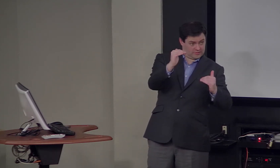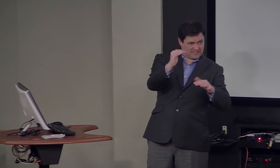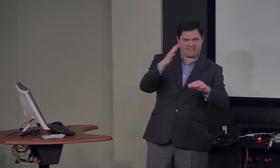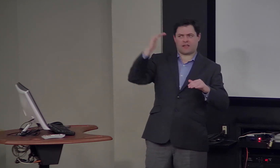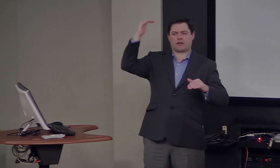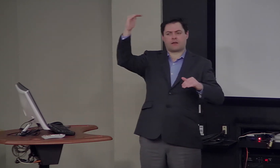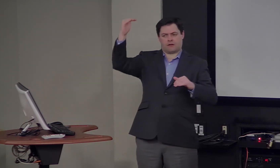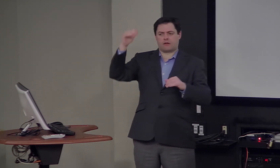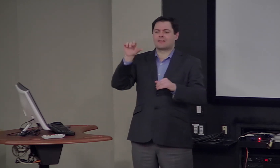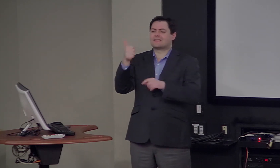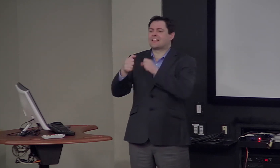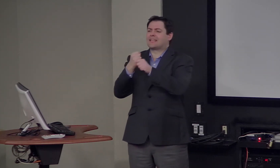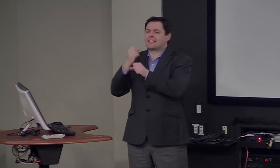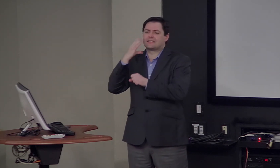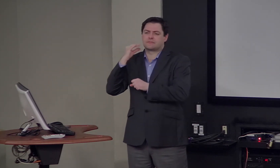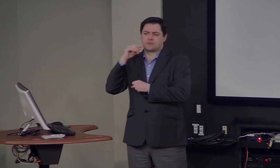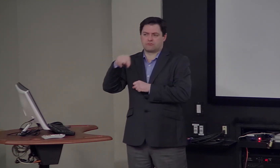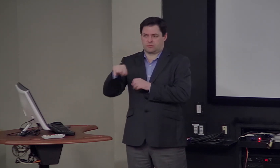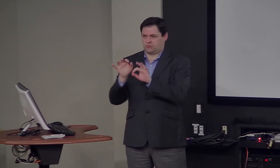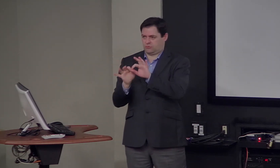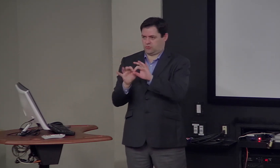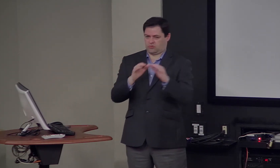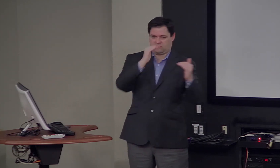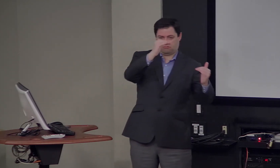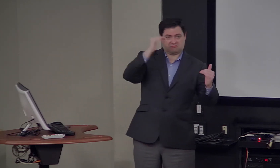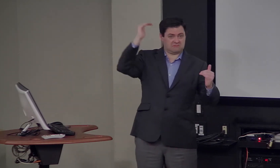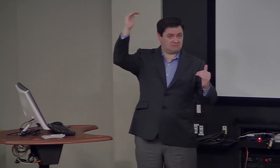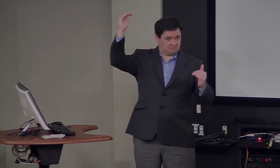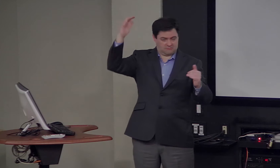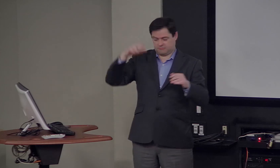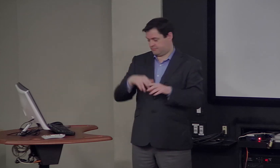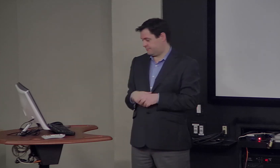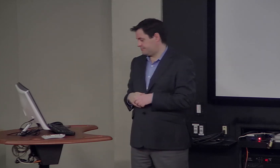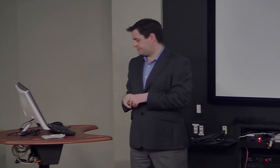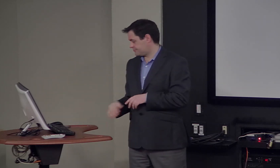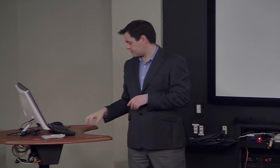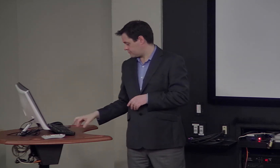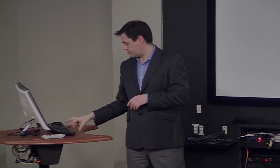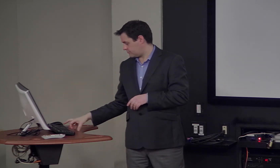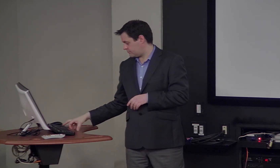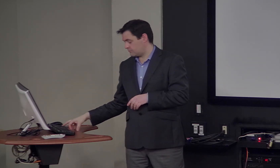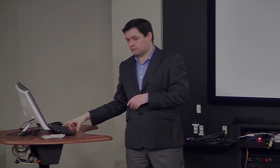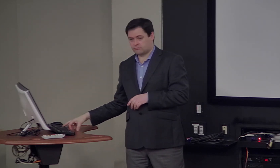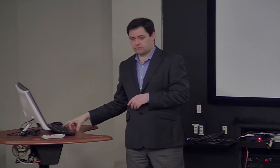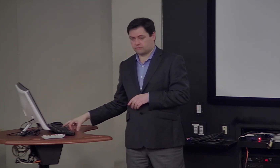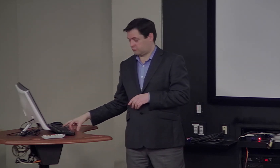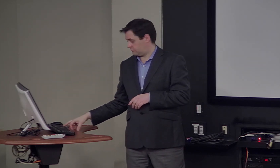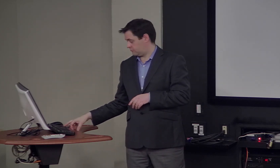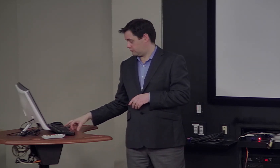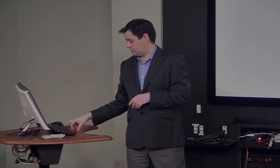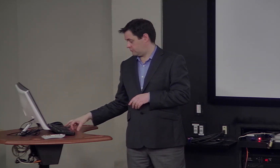So we see the BSL learners, session 1 and session 2, and then we also see the expert interpreters compared.